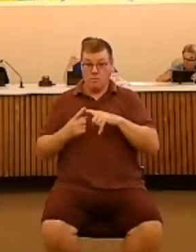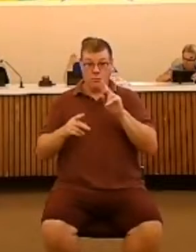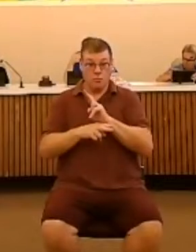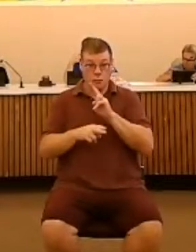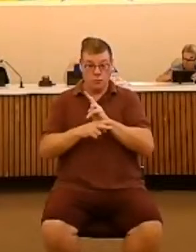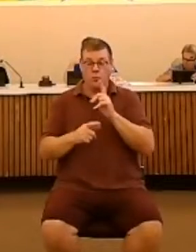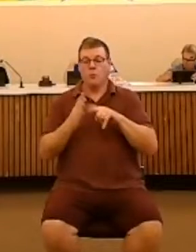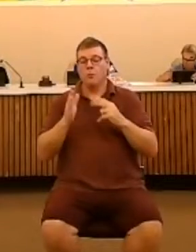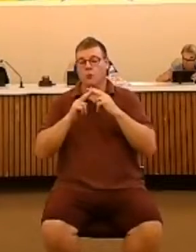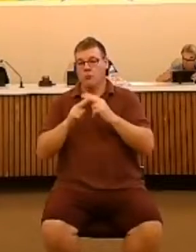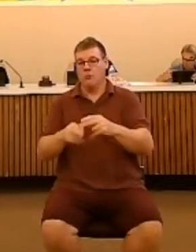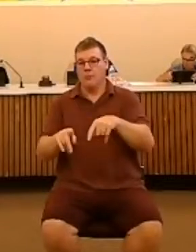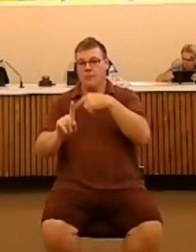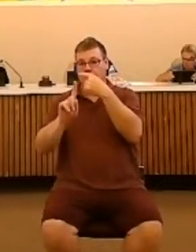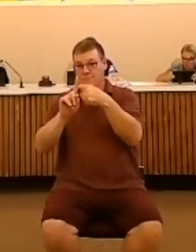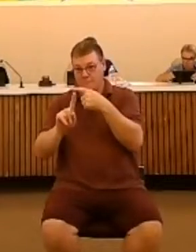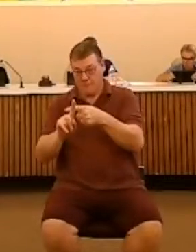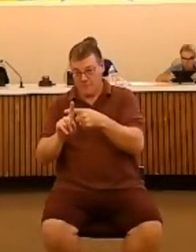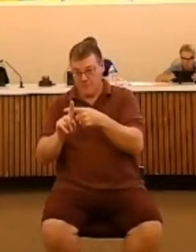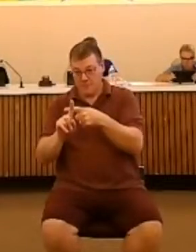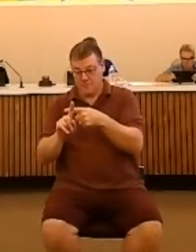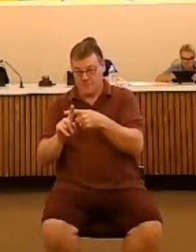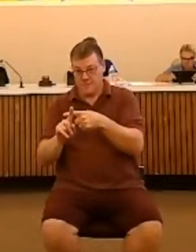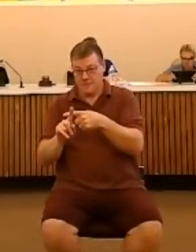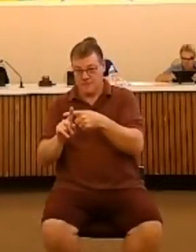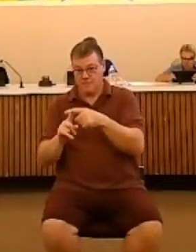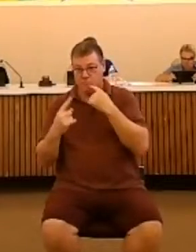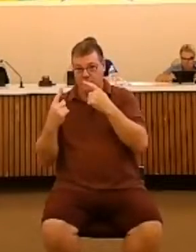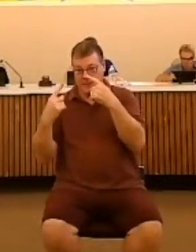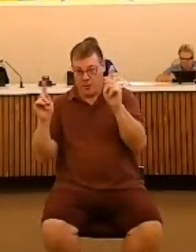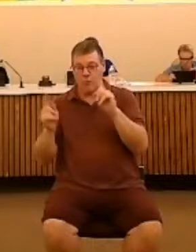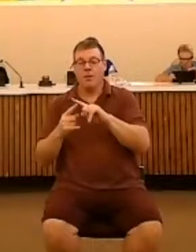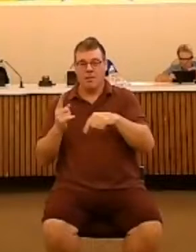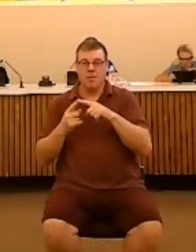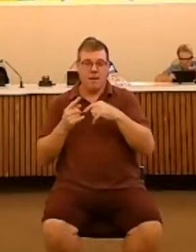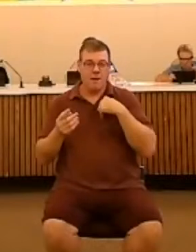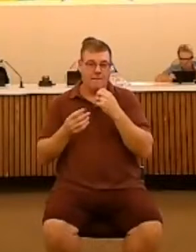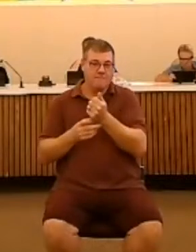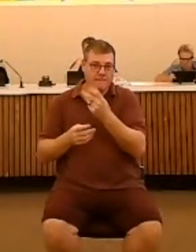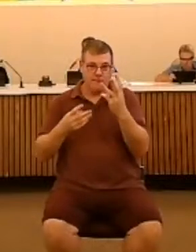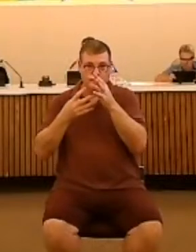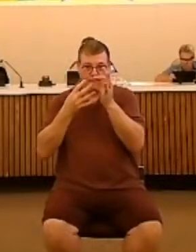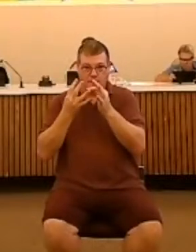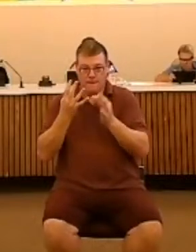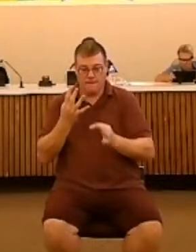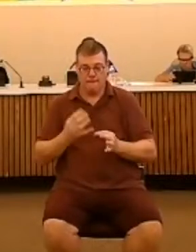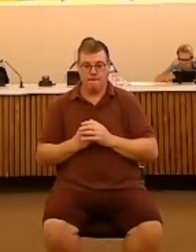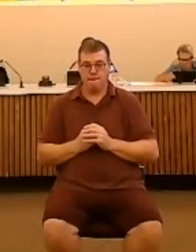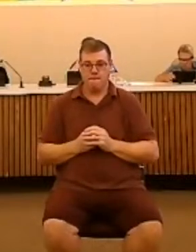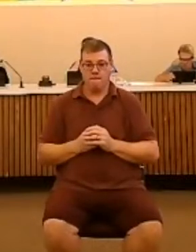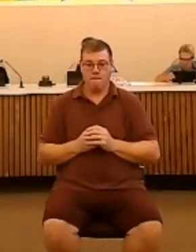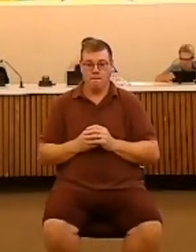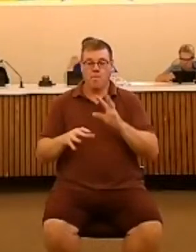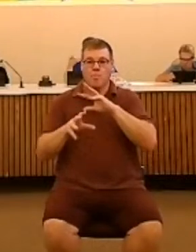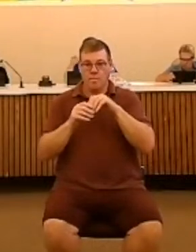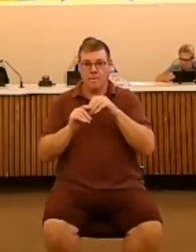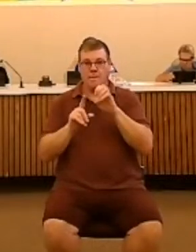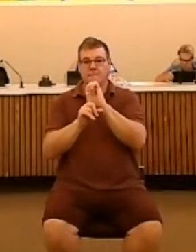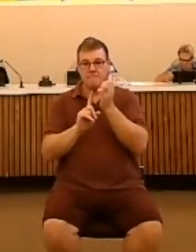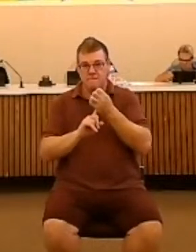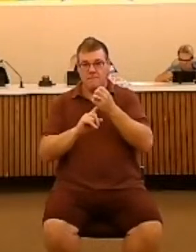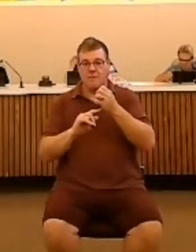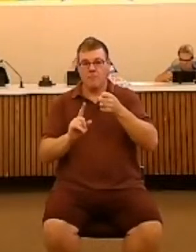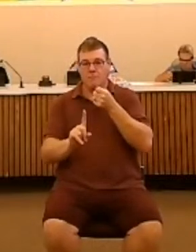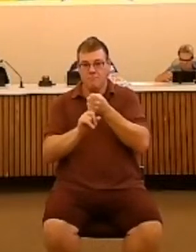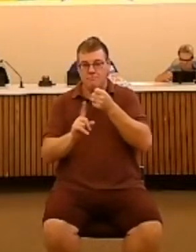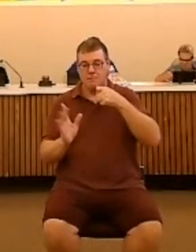get what's called a positive declaration, at which point they have a couple options, including an environmental impact